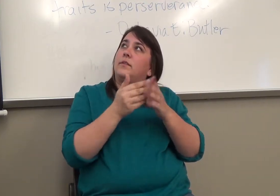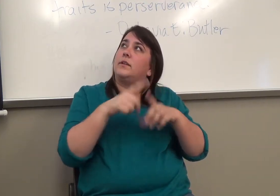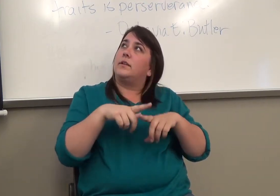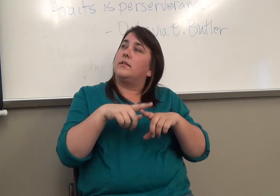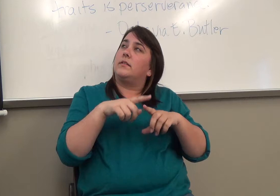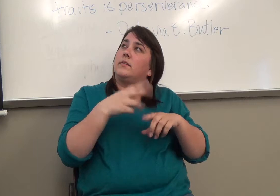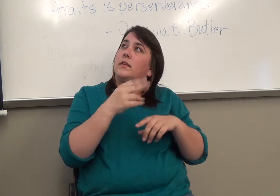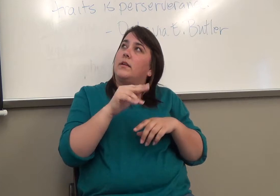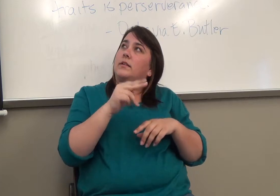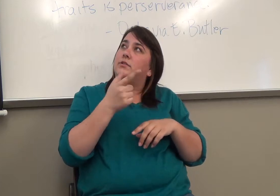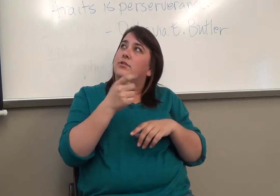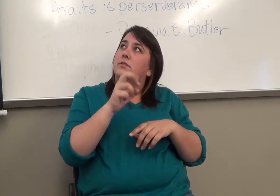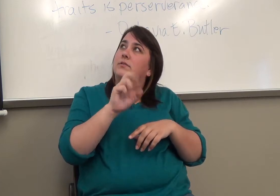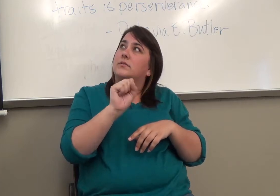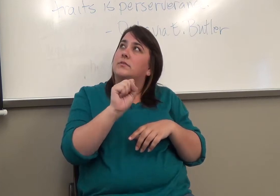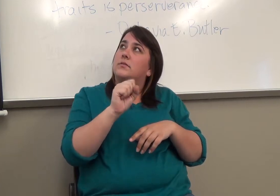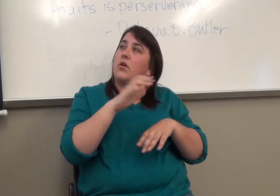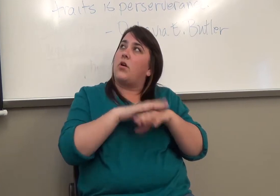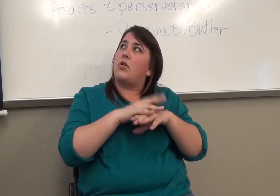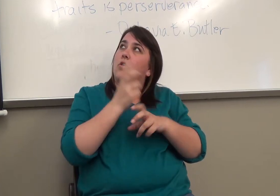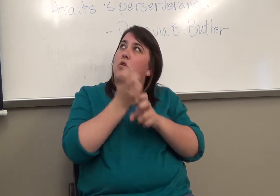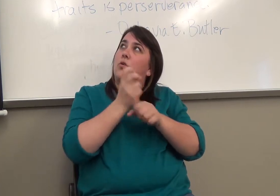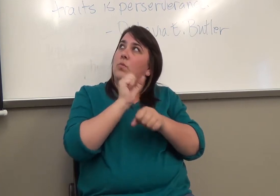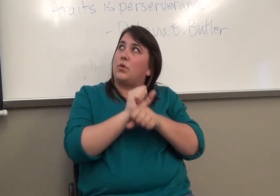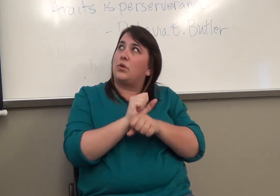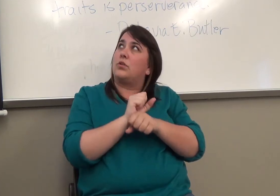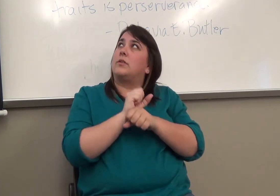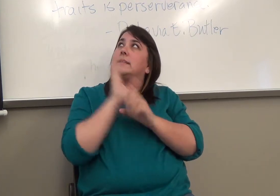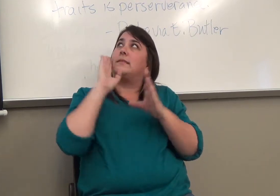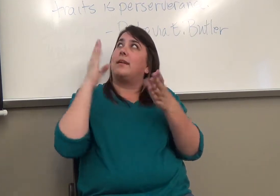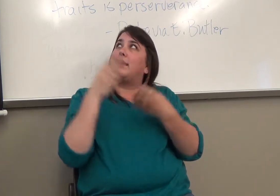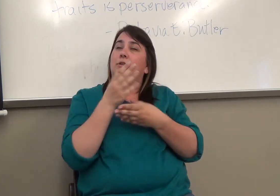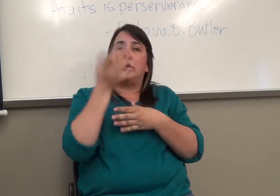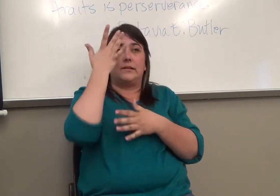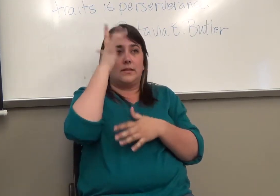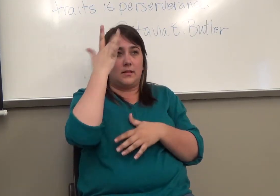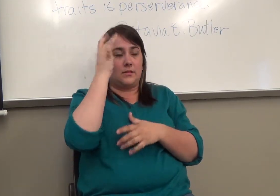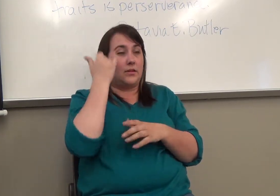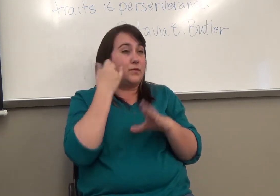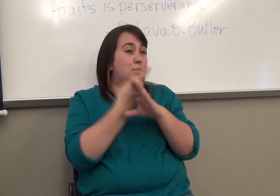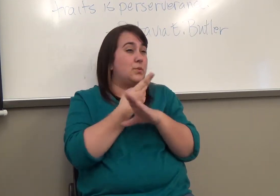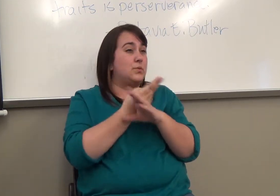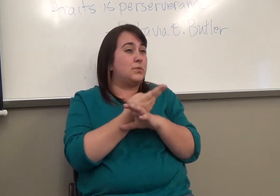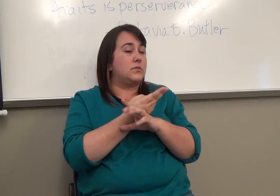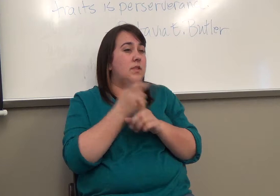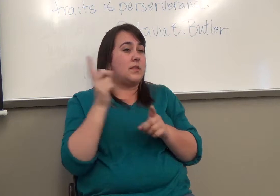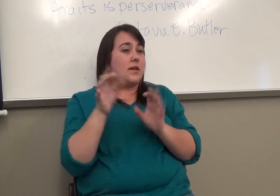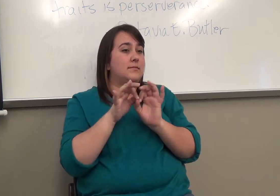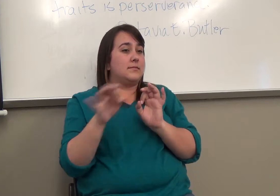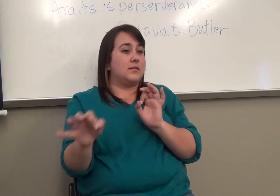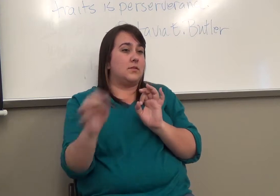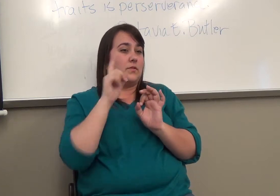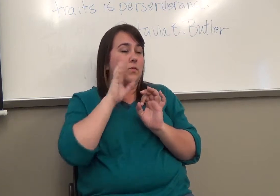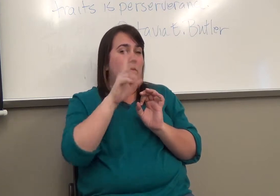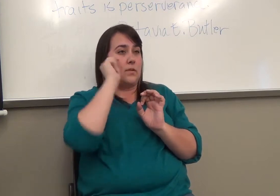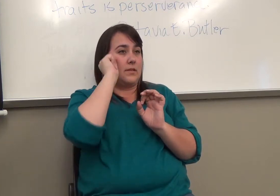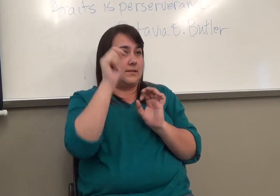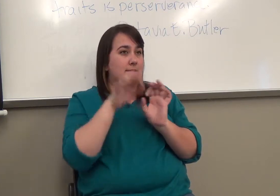this as a thesis statement to your essay, a successful career often hinges on hard work,